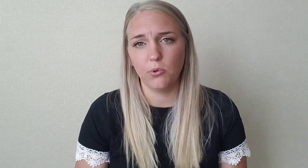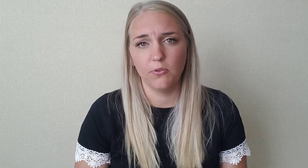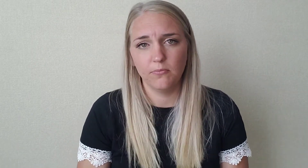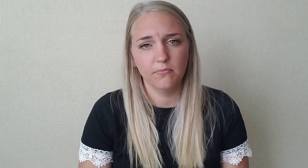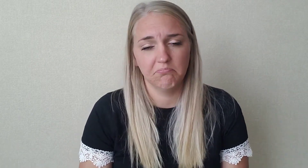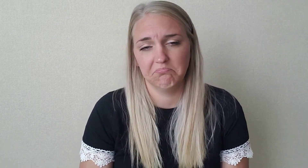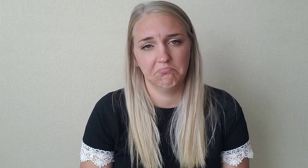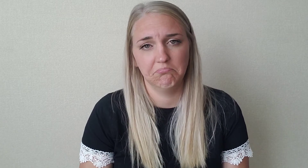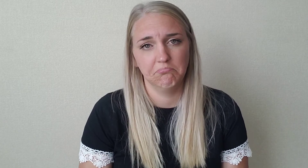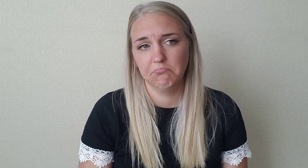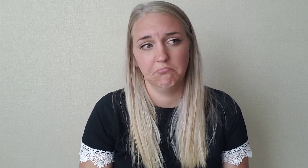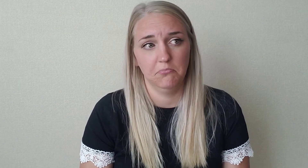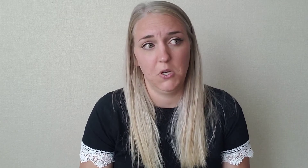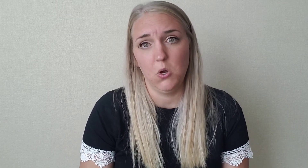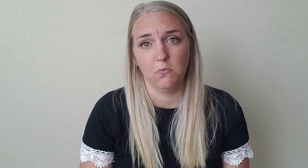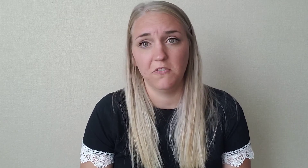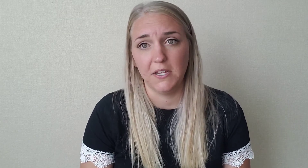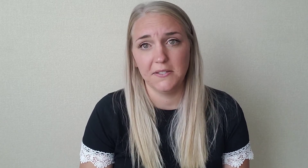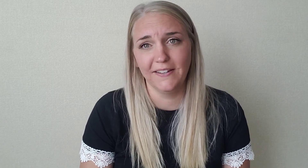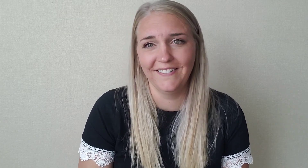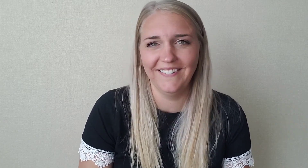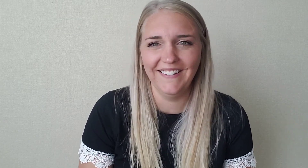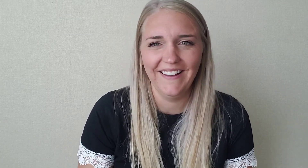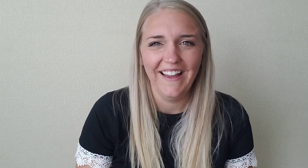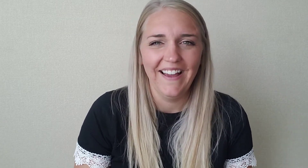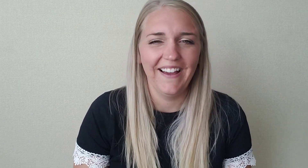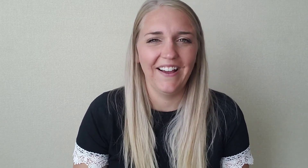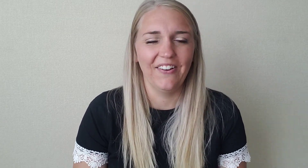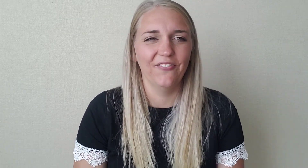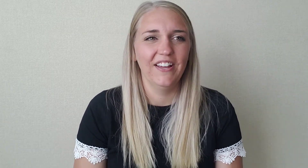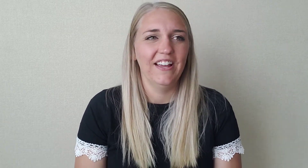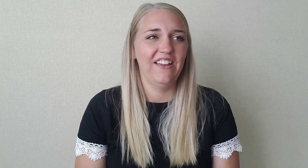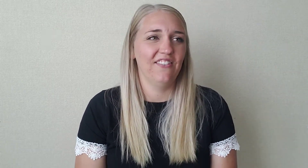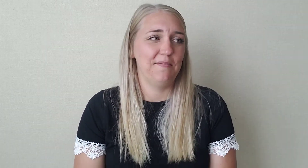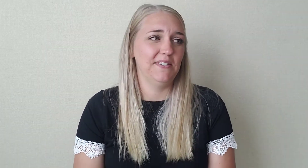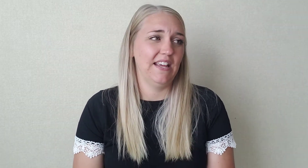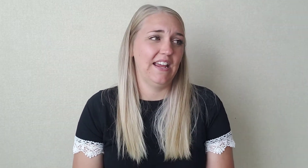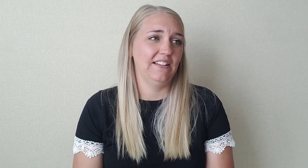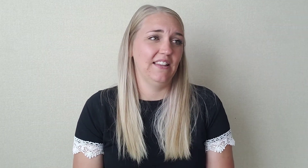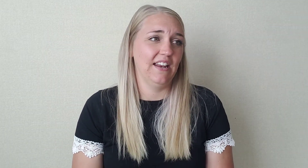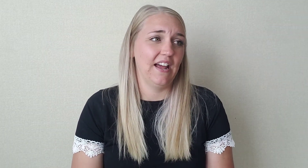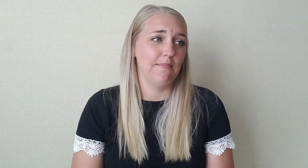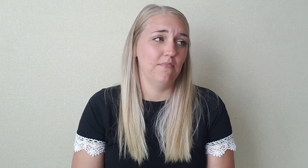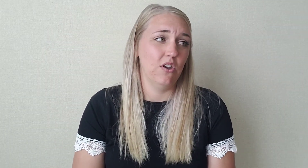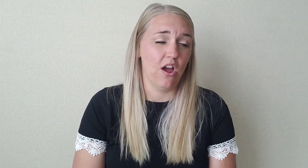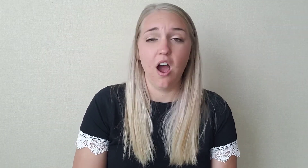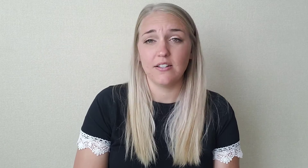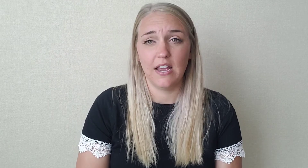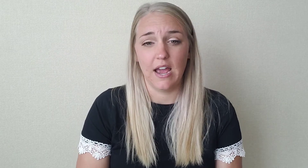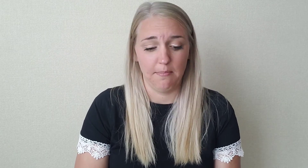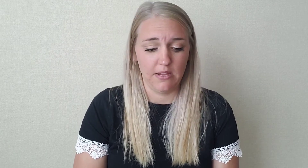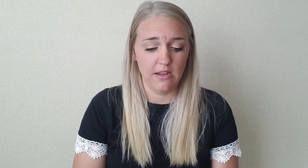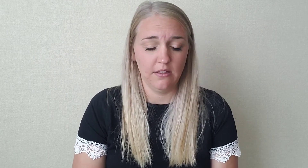simple no face. If I'm saying that I'm not happy,